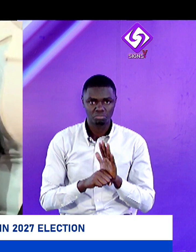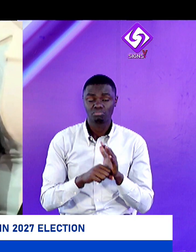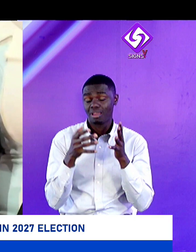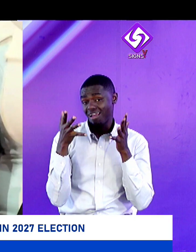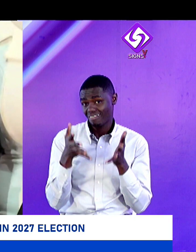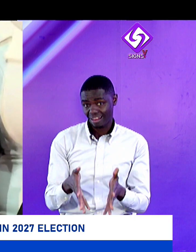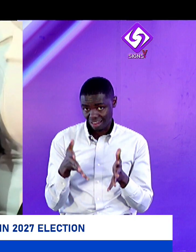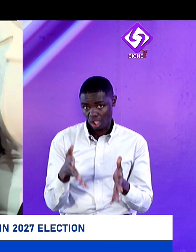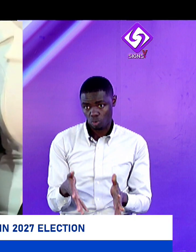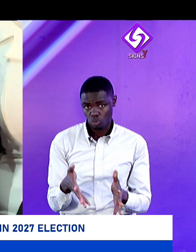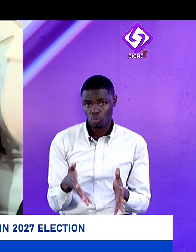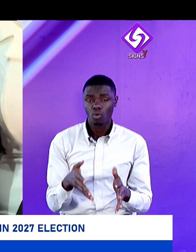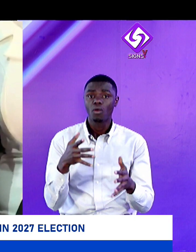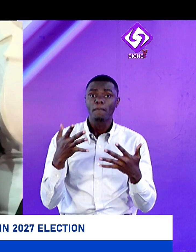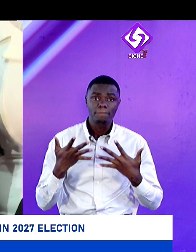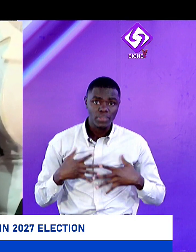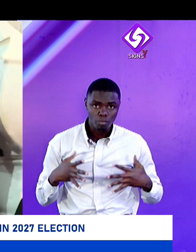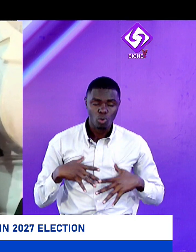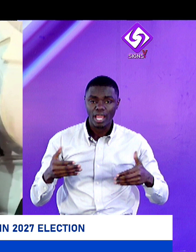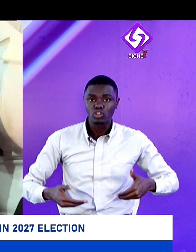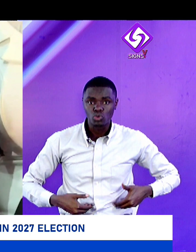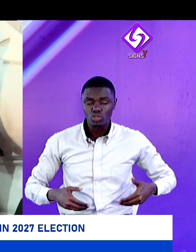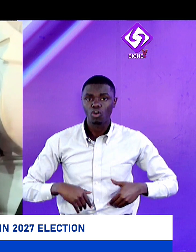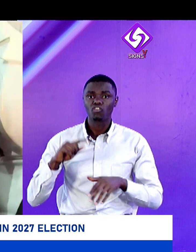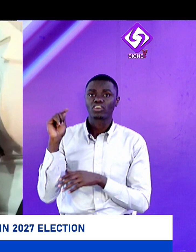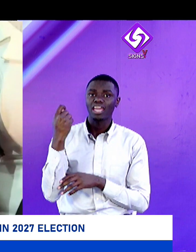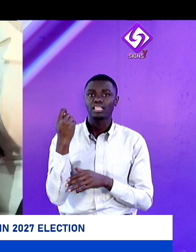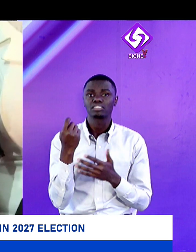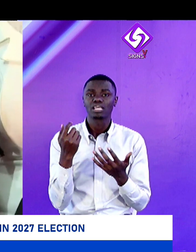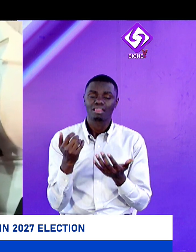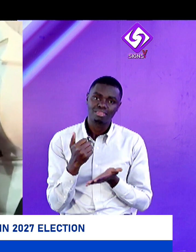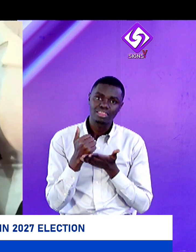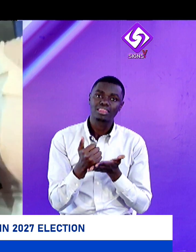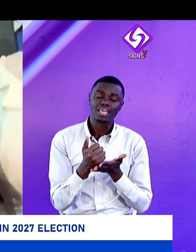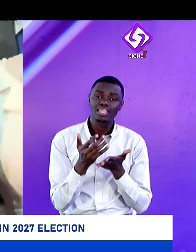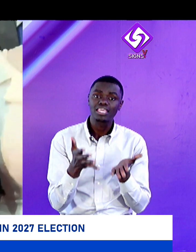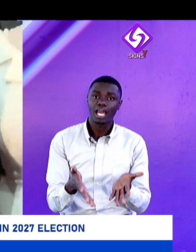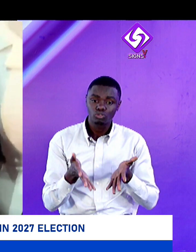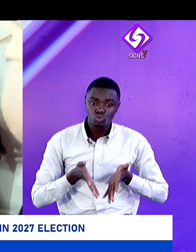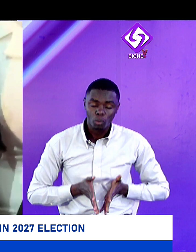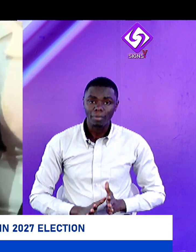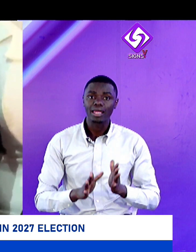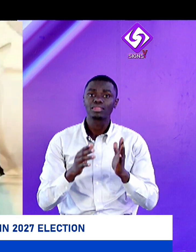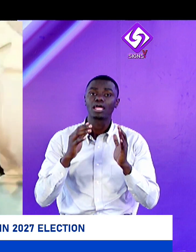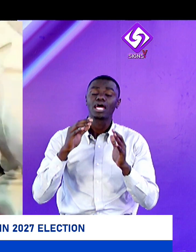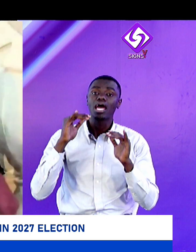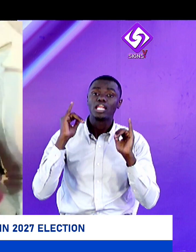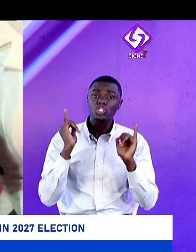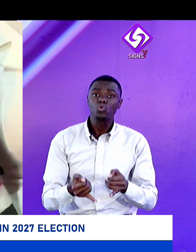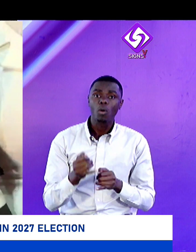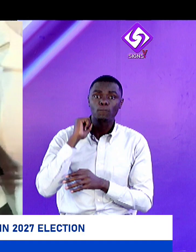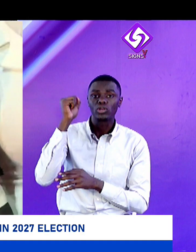shughuli hii, vijana wa Kenya ni wakunga. They're here to midwife the birth of a new political reality